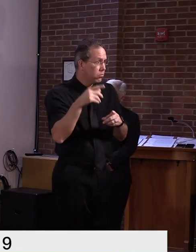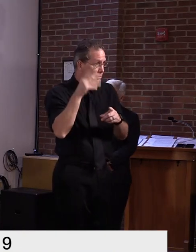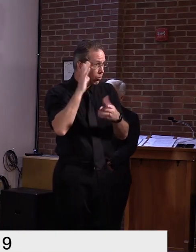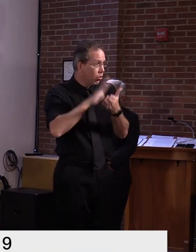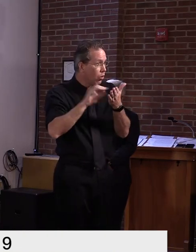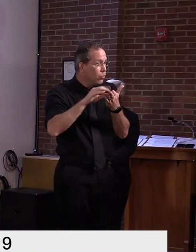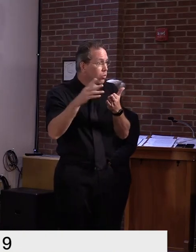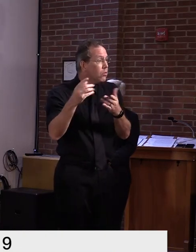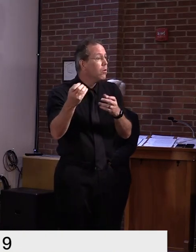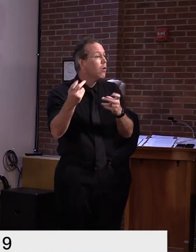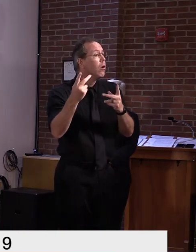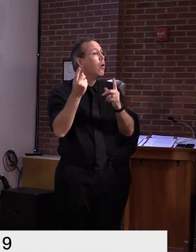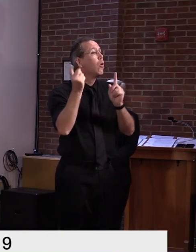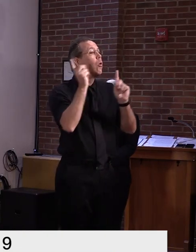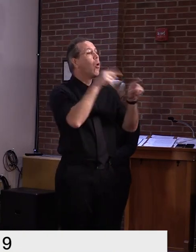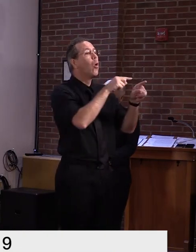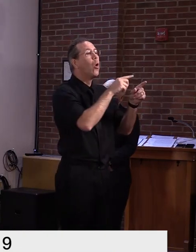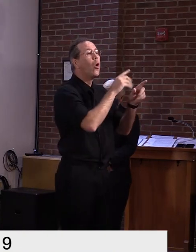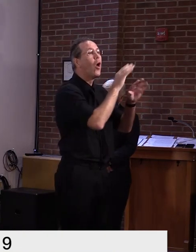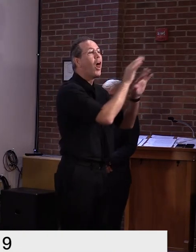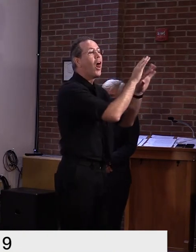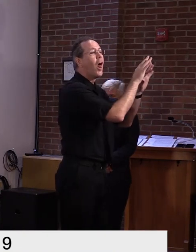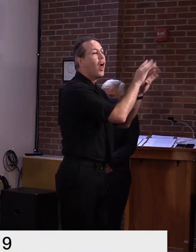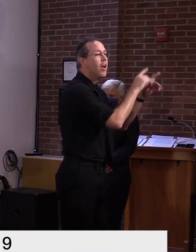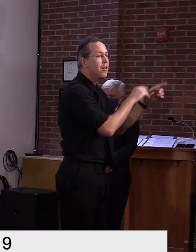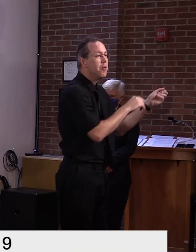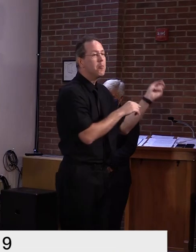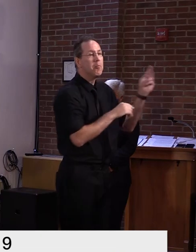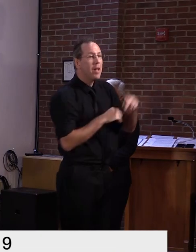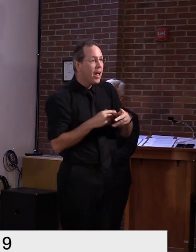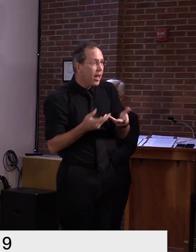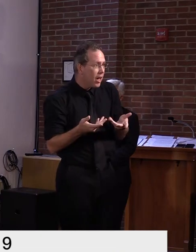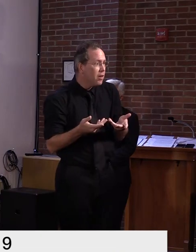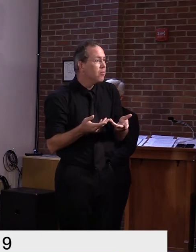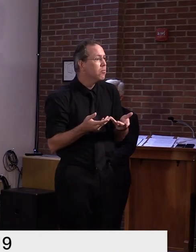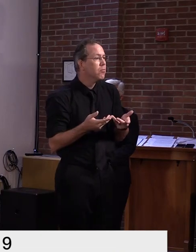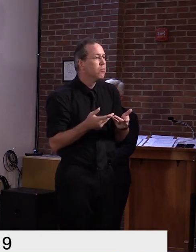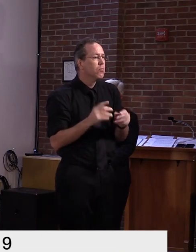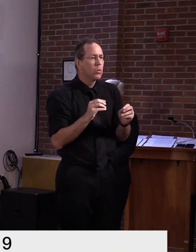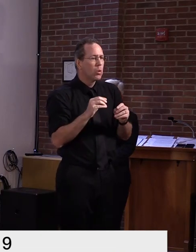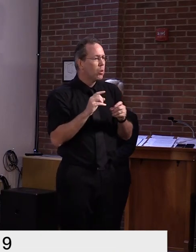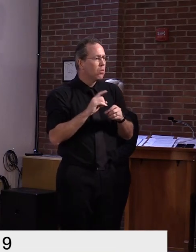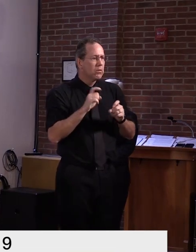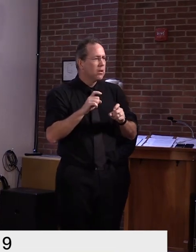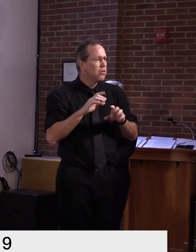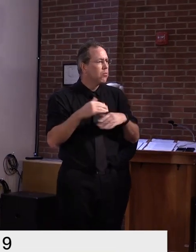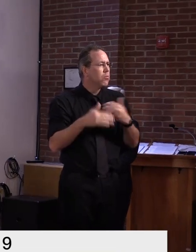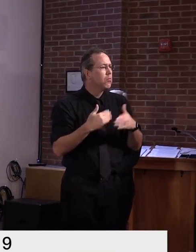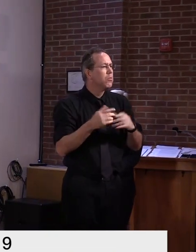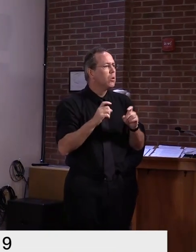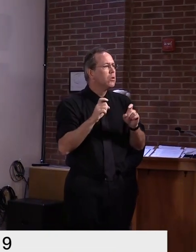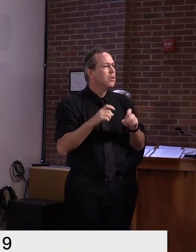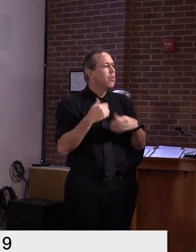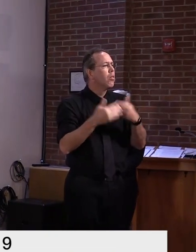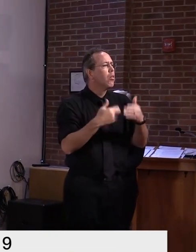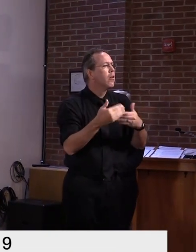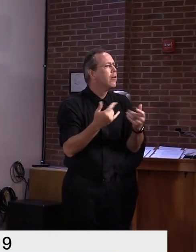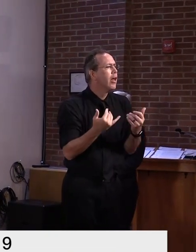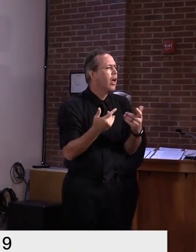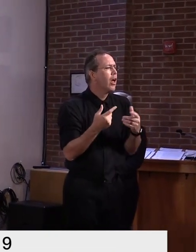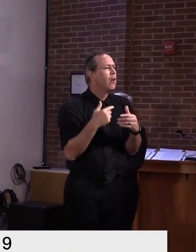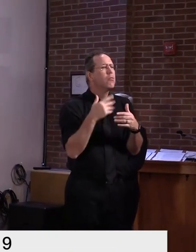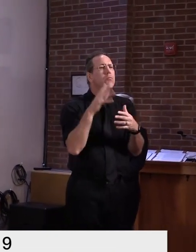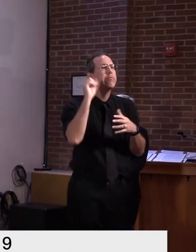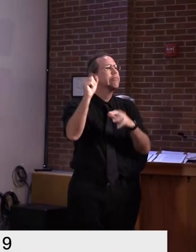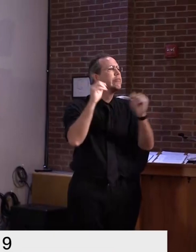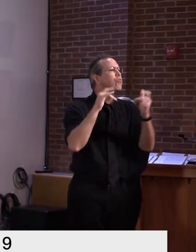I mean, once they test negatively here once and then after 7 days, what's the risk going forward? Yeah, one would